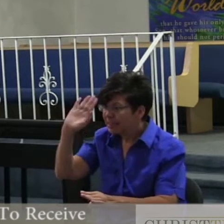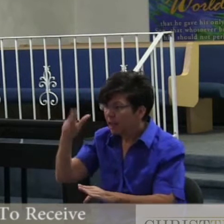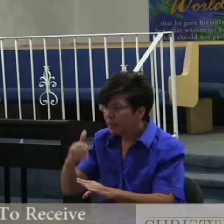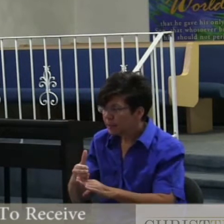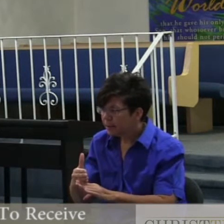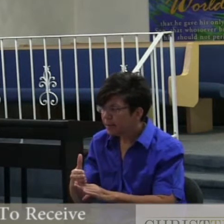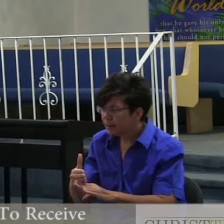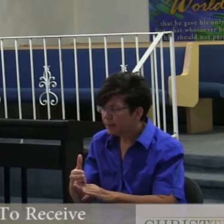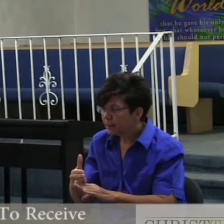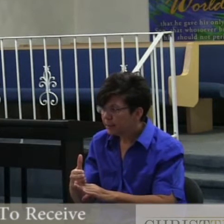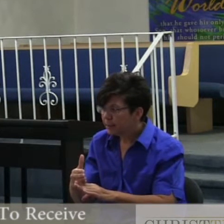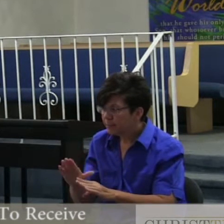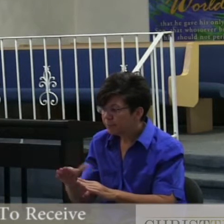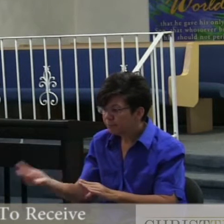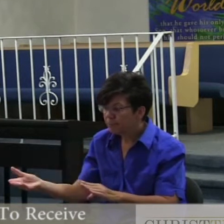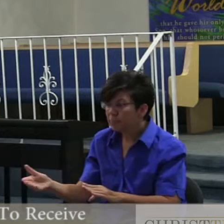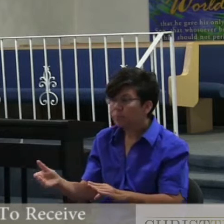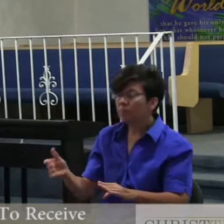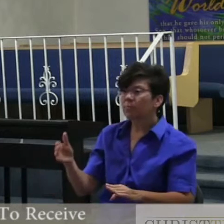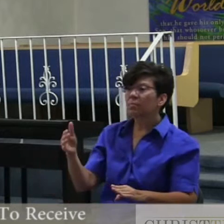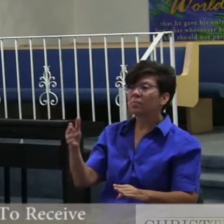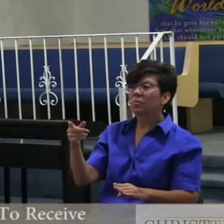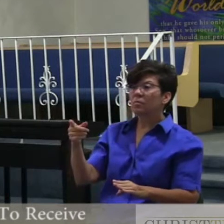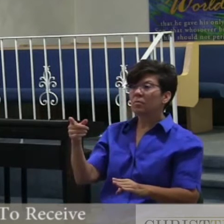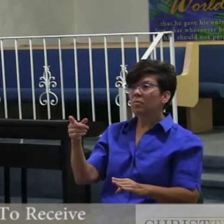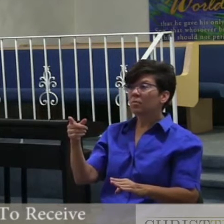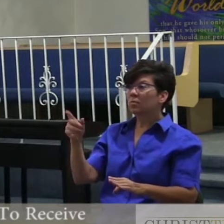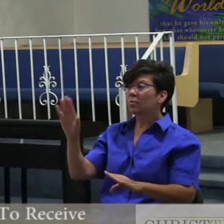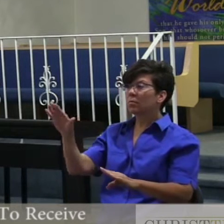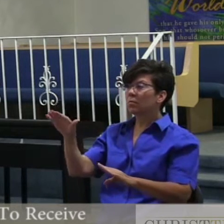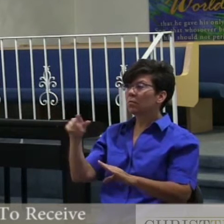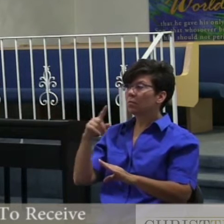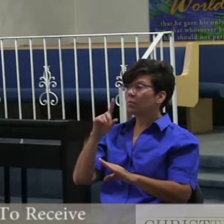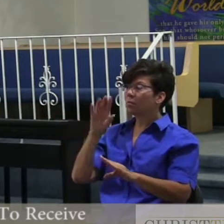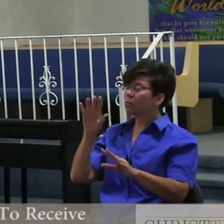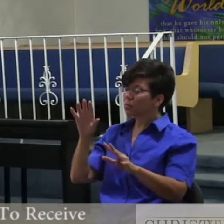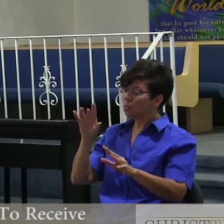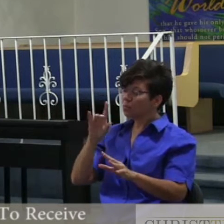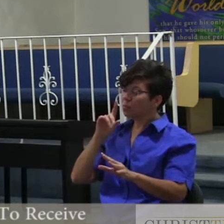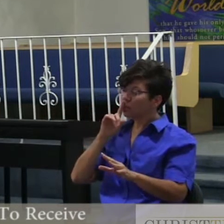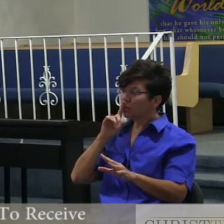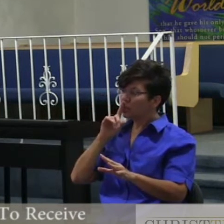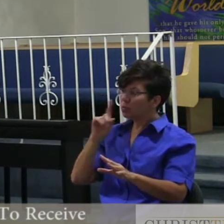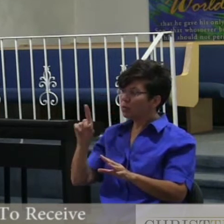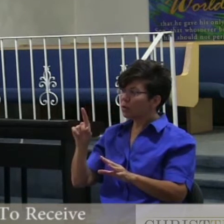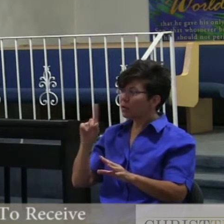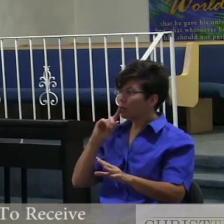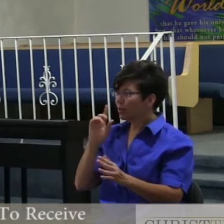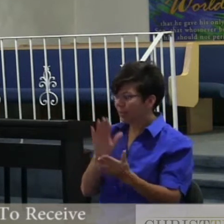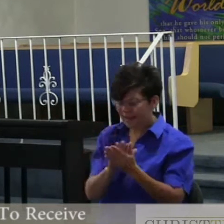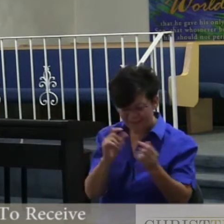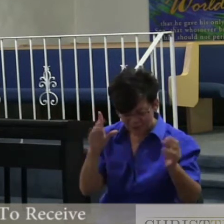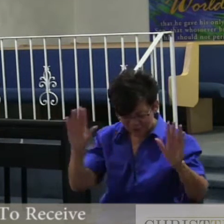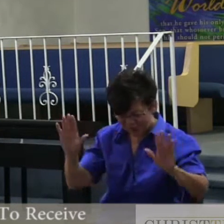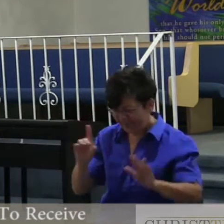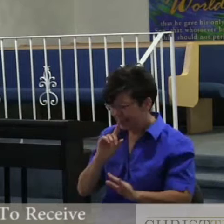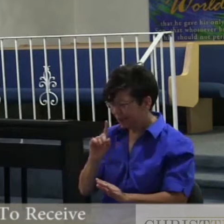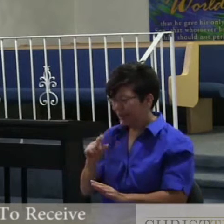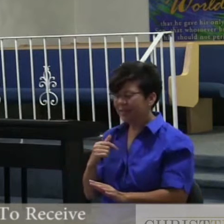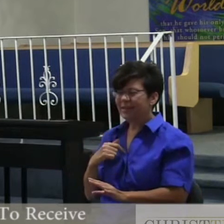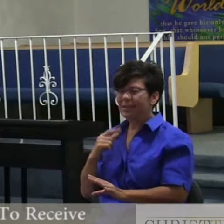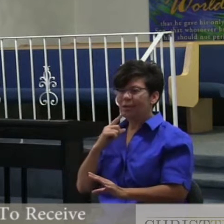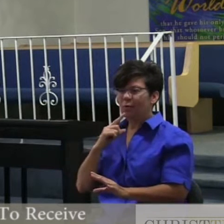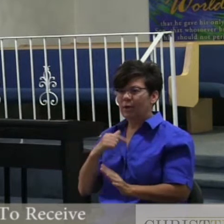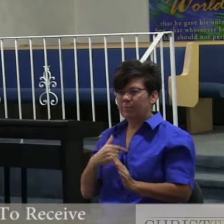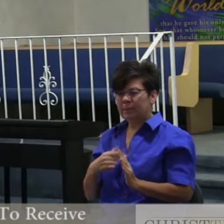killed. Did you know? Let me tell you what really, oh, hallelujah, what really pressed